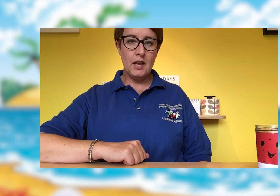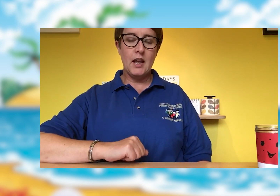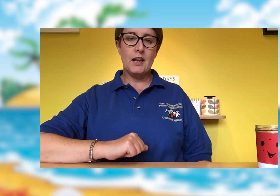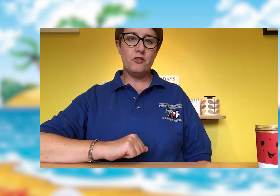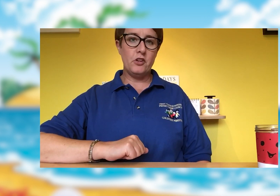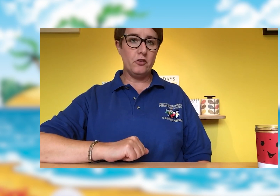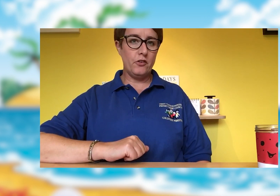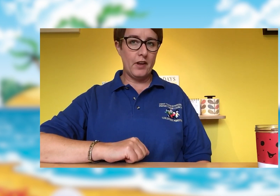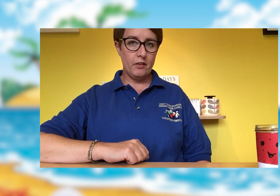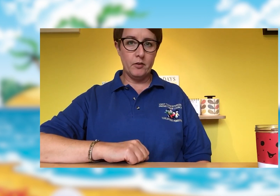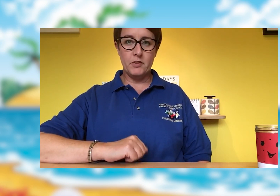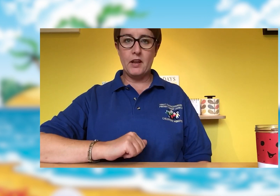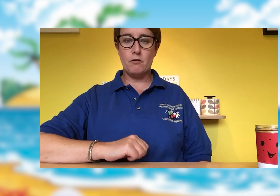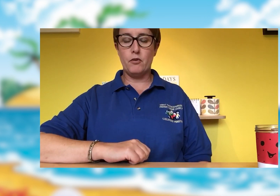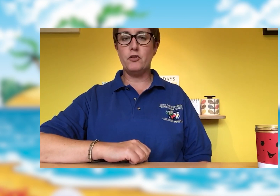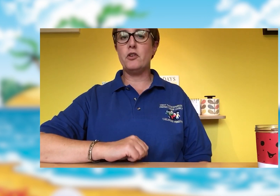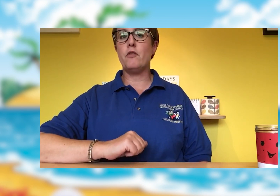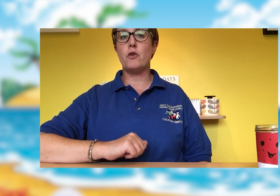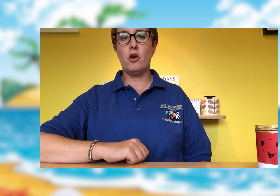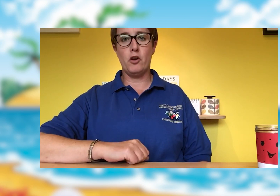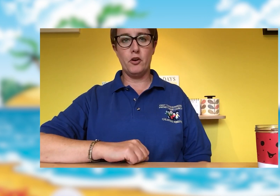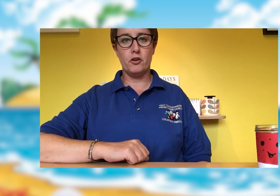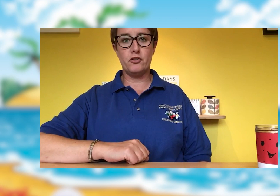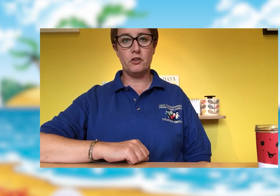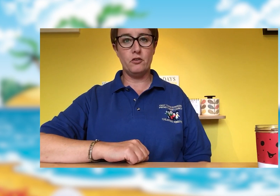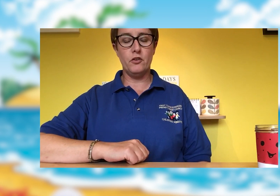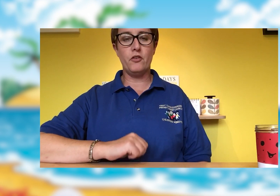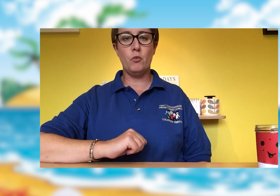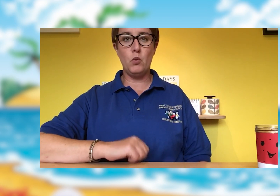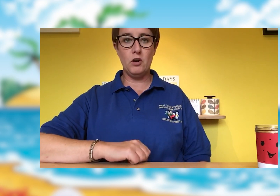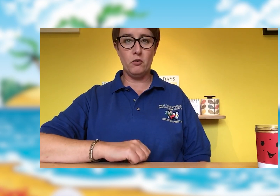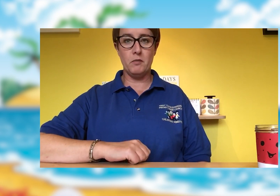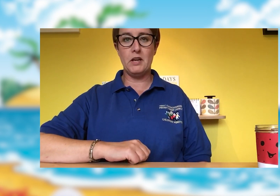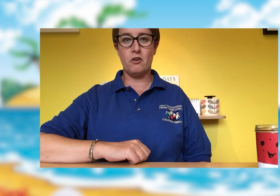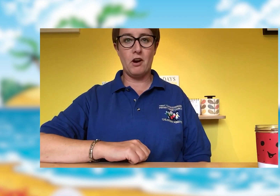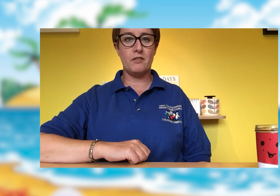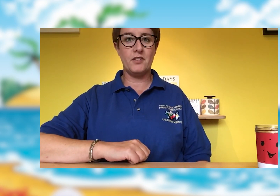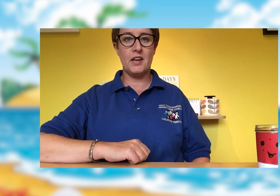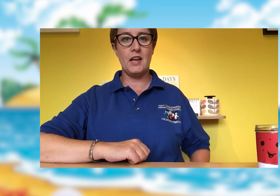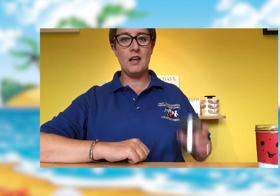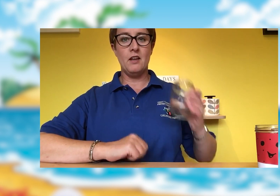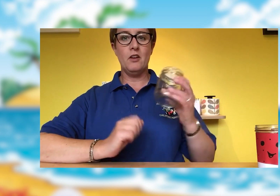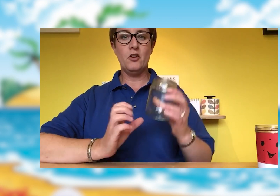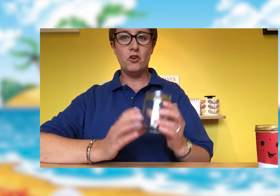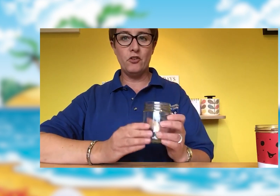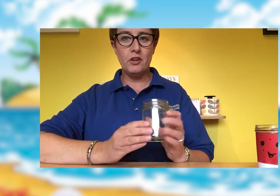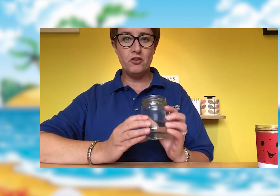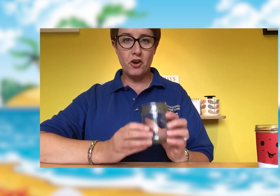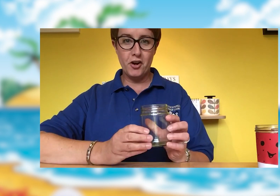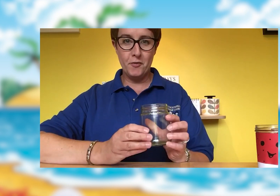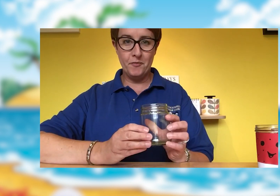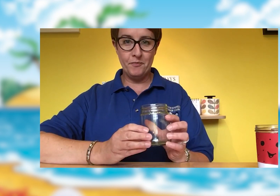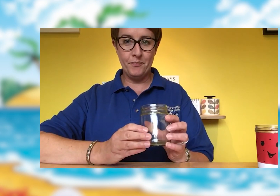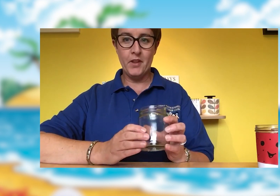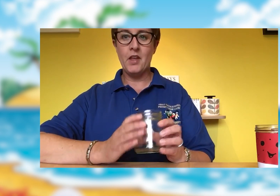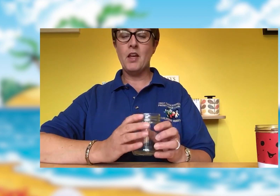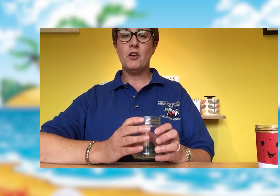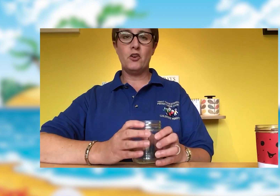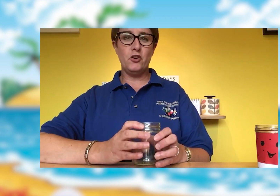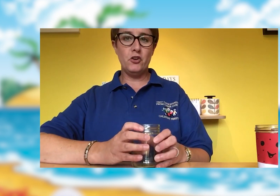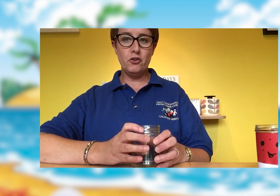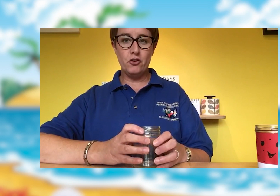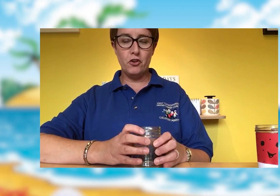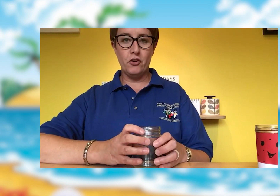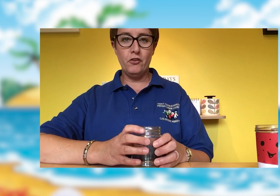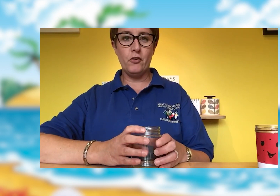oil, and she should sell them to get food for her and her children. So we're going to make a craft today using a jar.